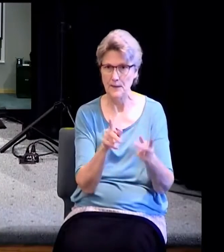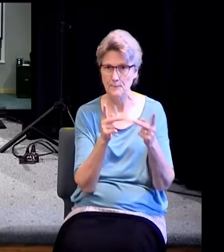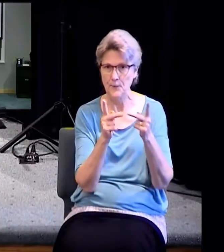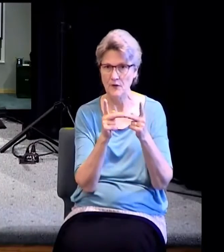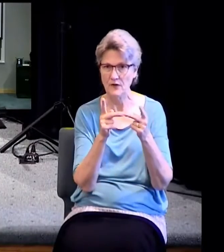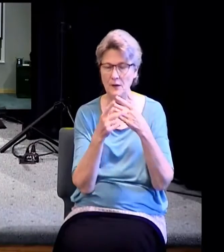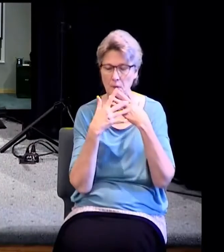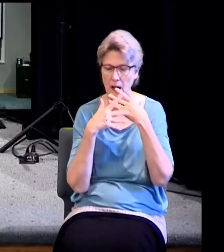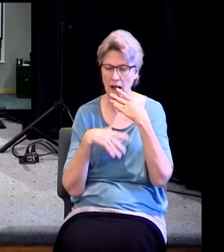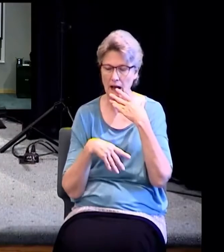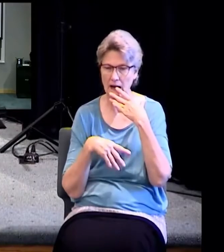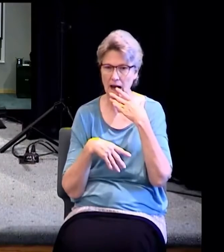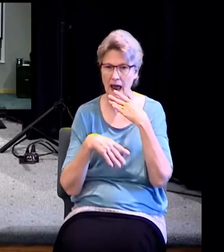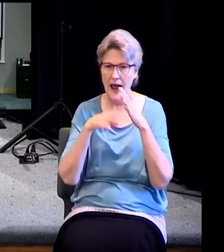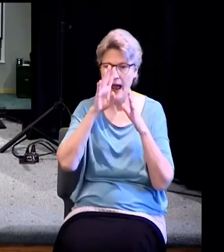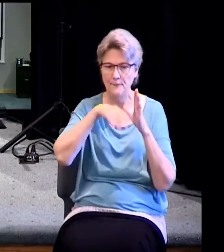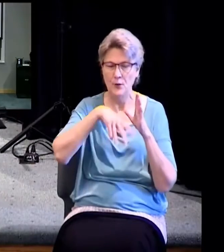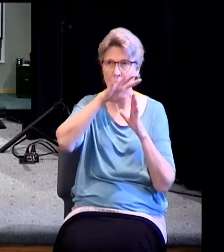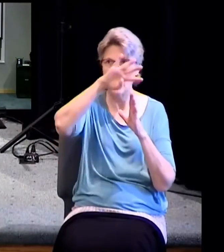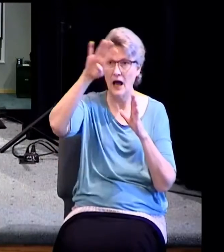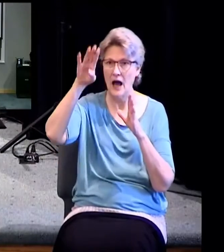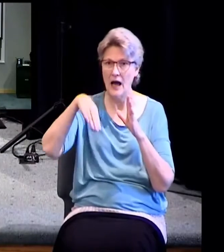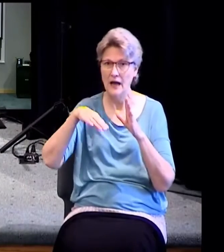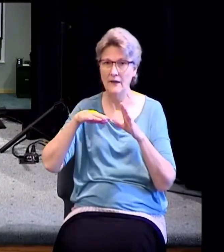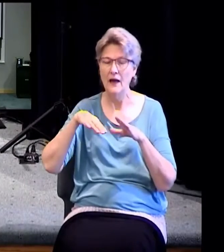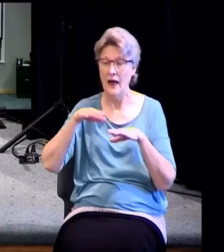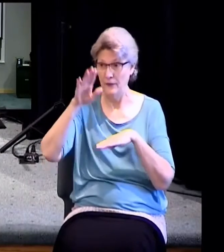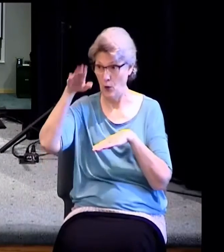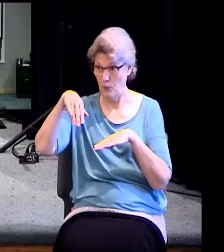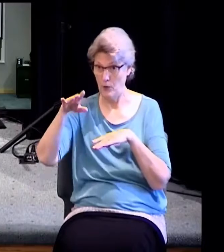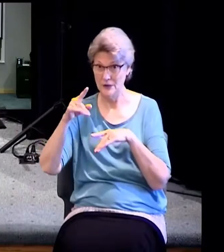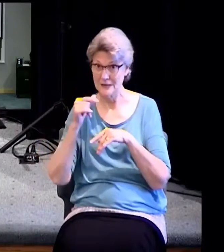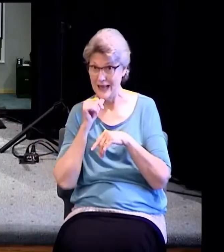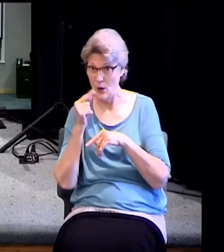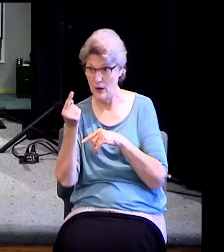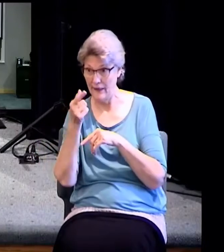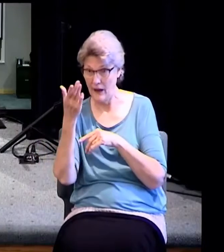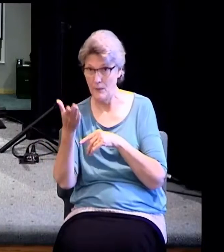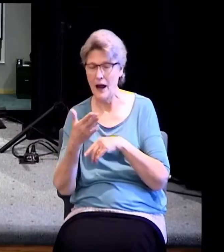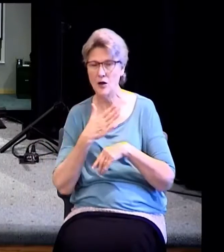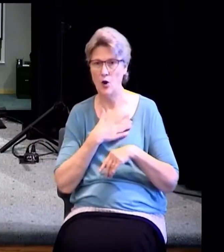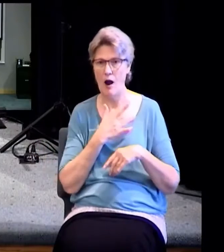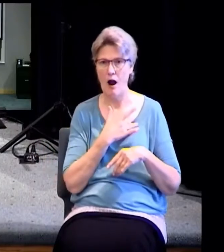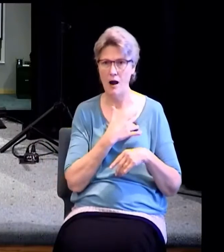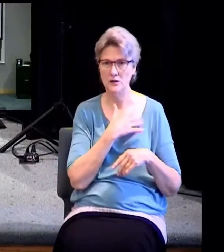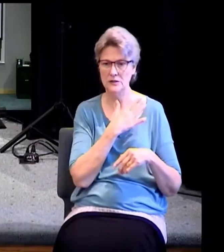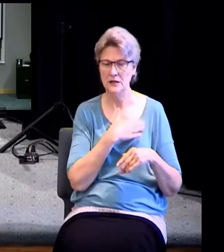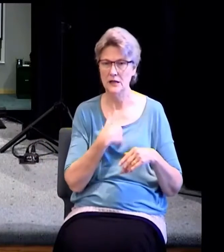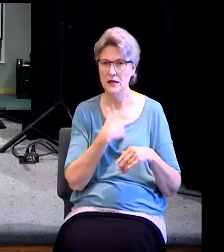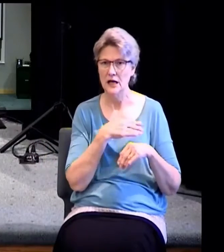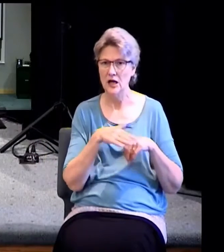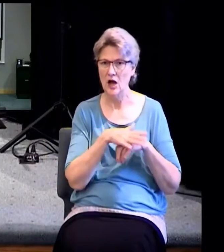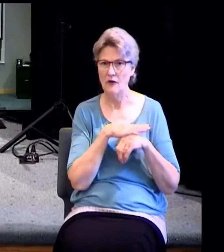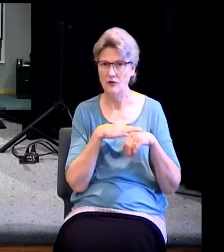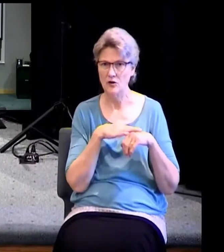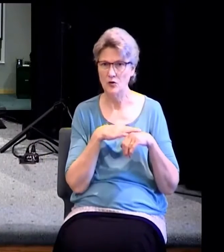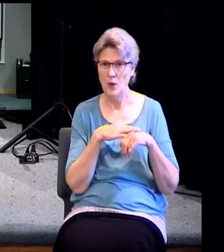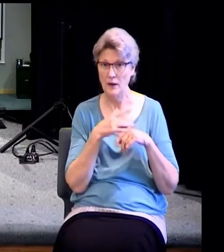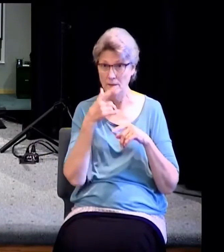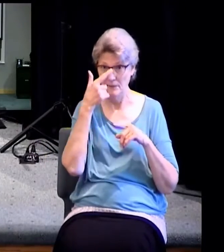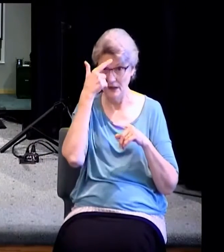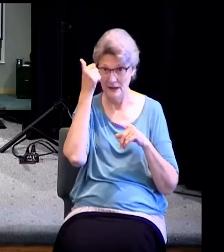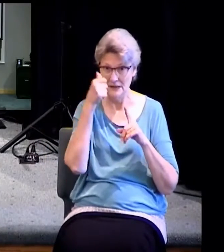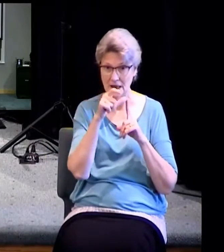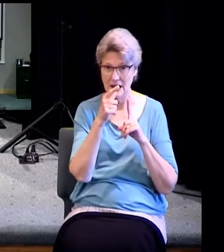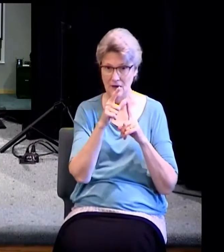upon the doorpost of your heart. And it's going to mean something so near and dear to you because of the letter that it represents."